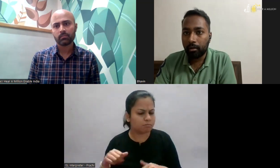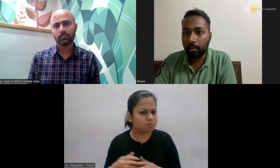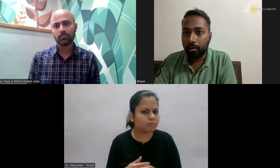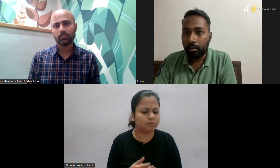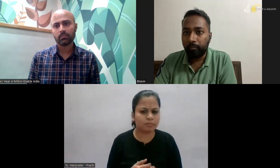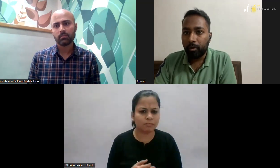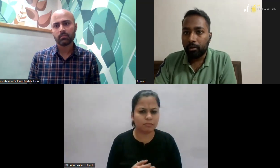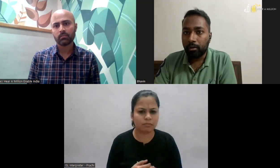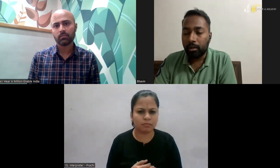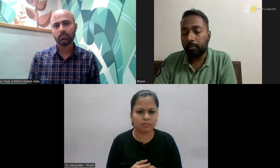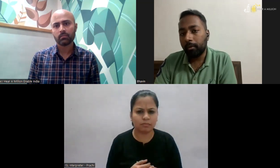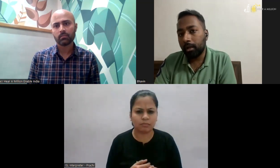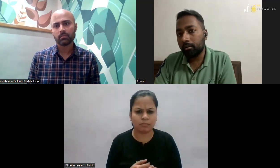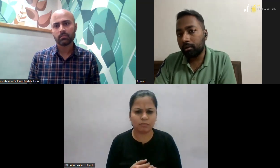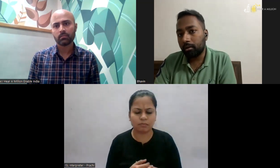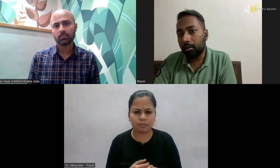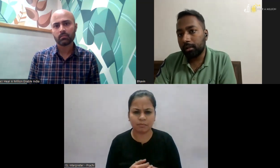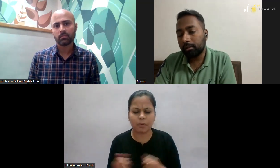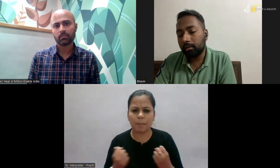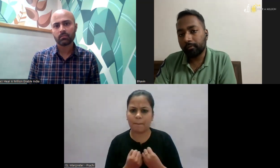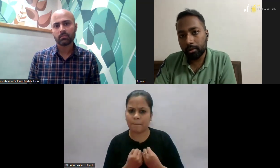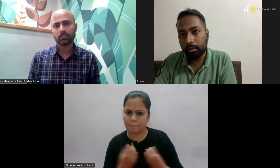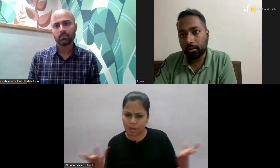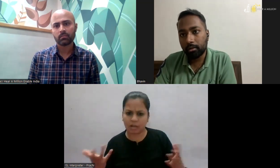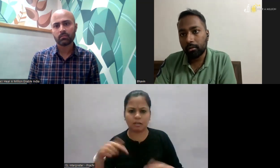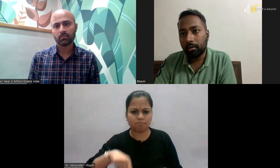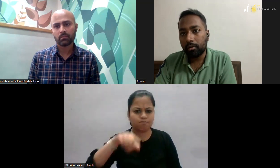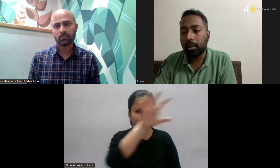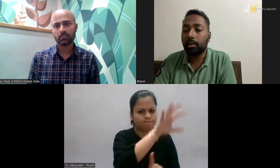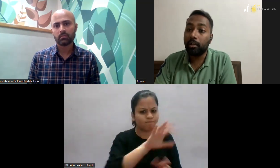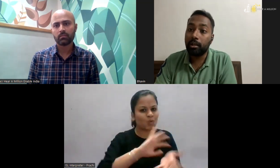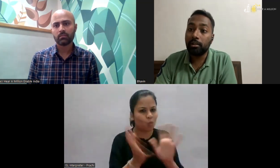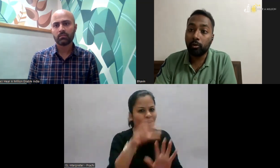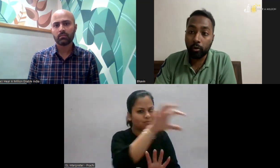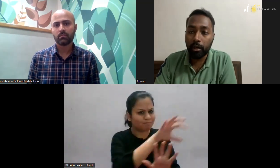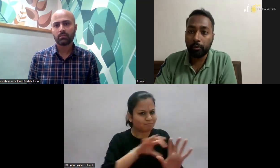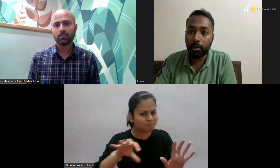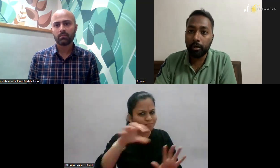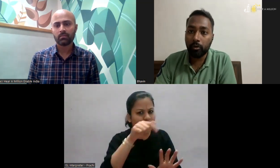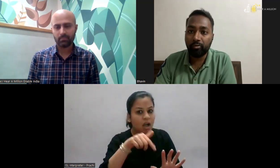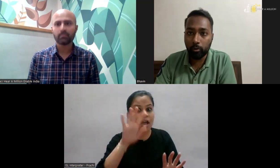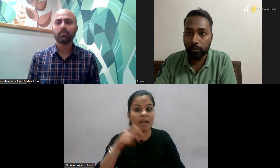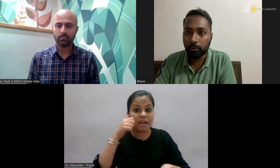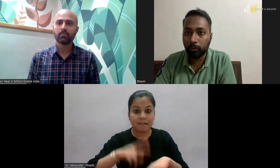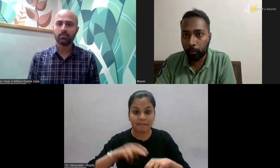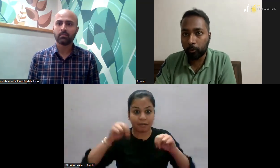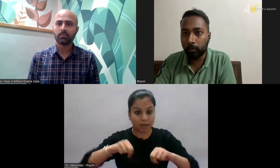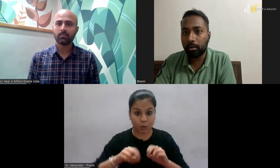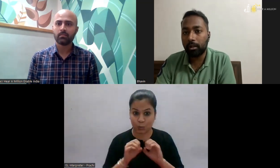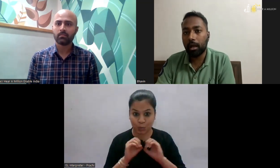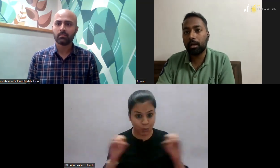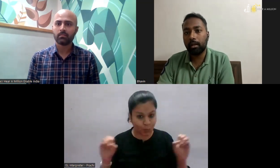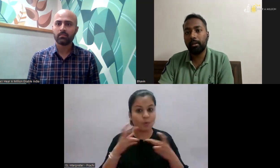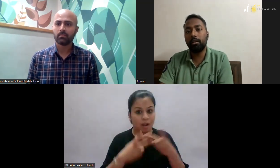right? In many other countries in the world, there is no requirement of horns,